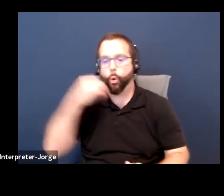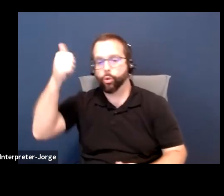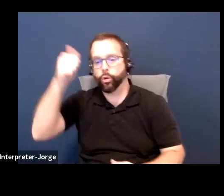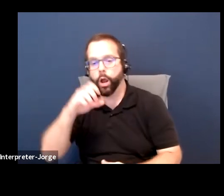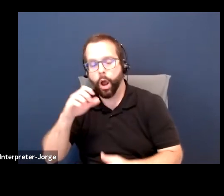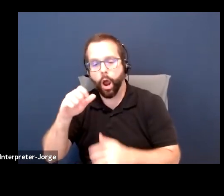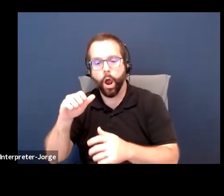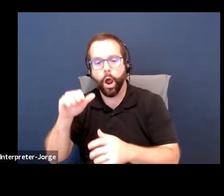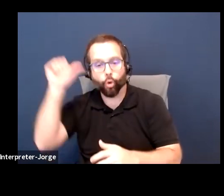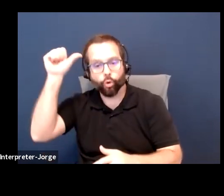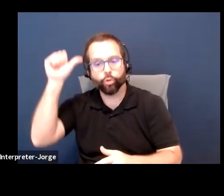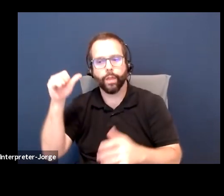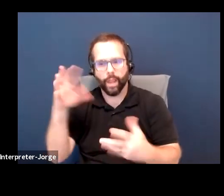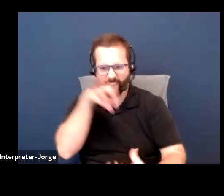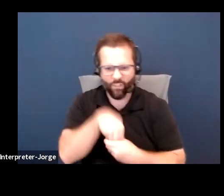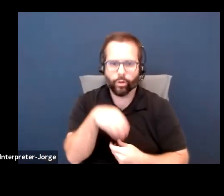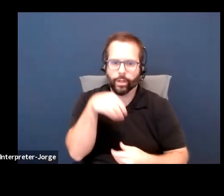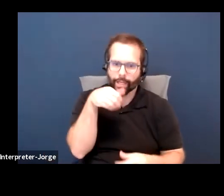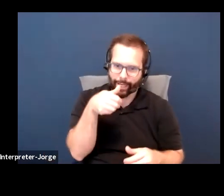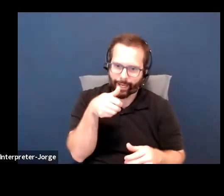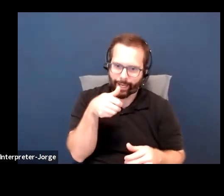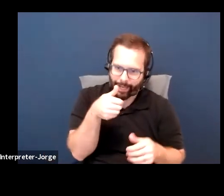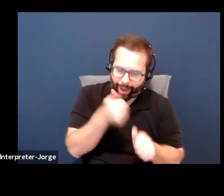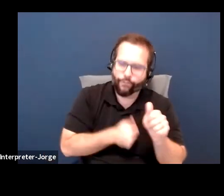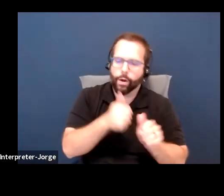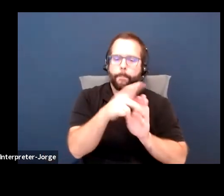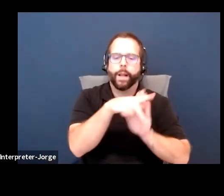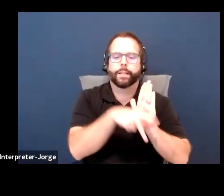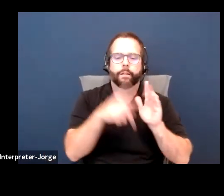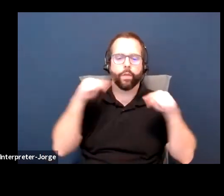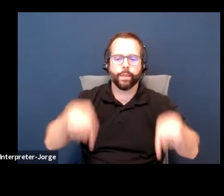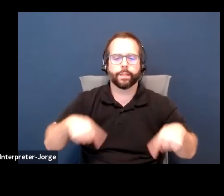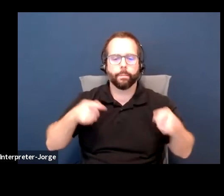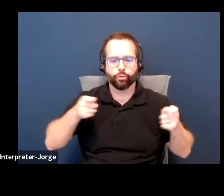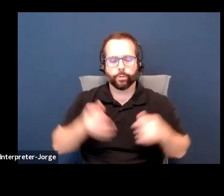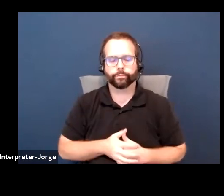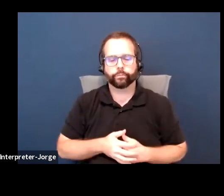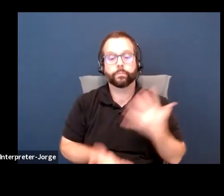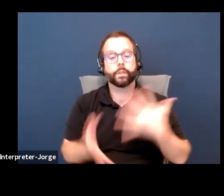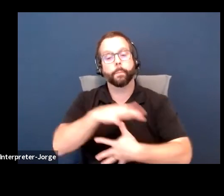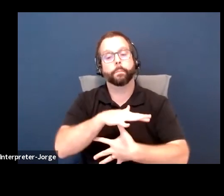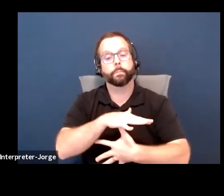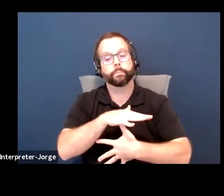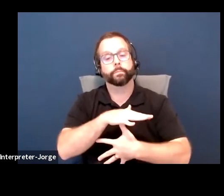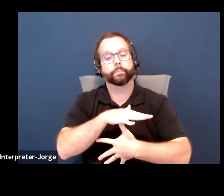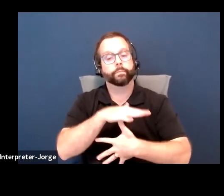policy from this administration. One of the top priorities since I arrived has been ensuring that